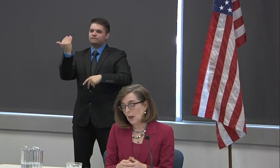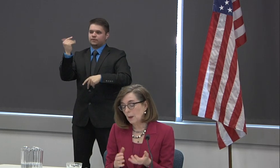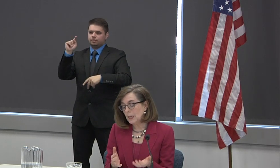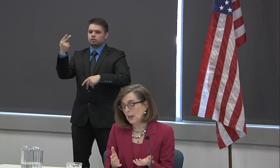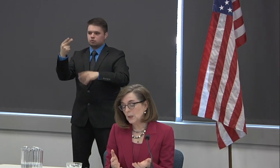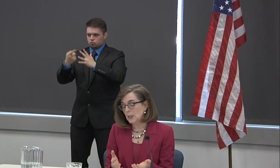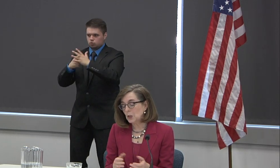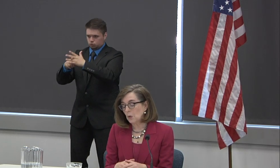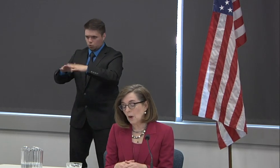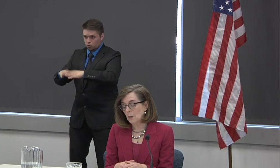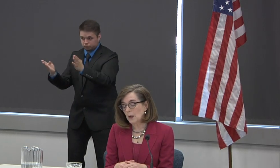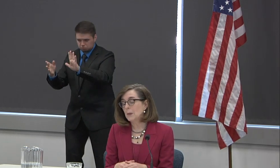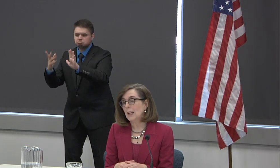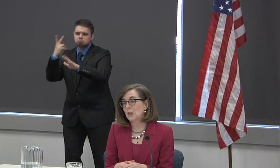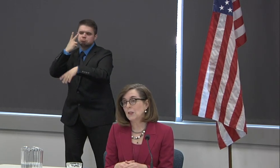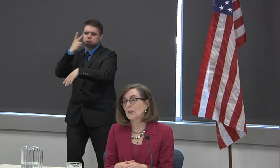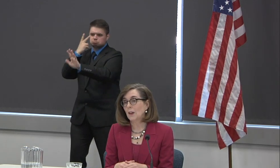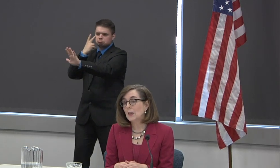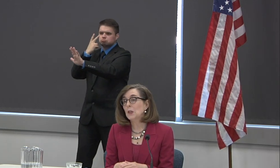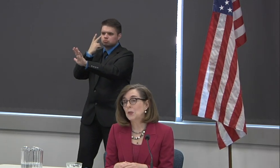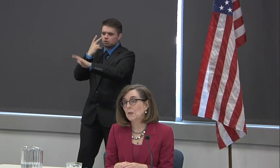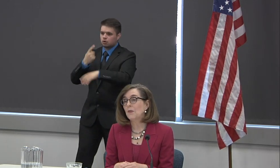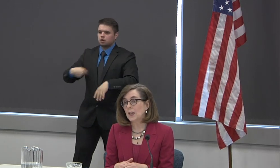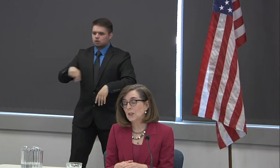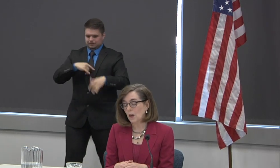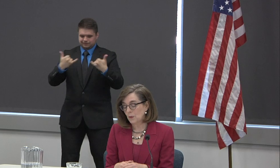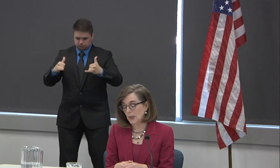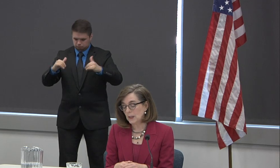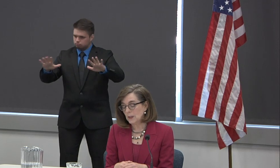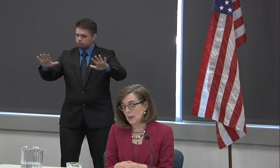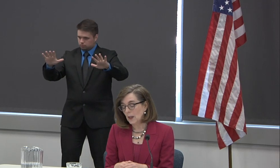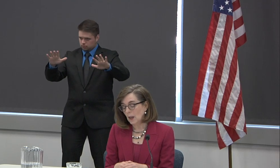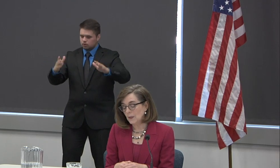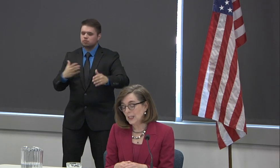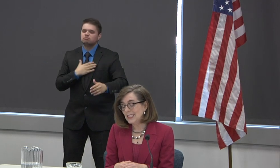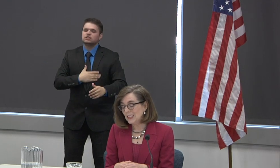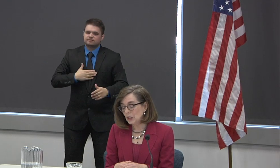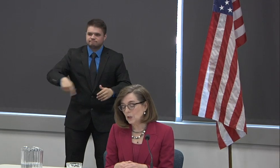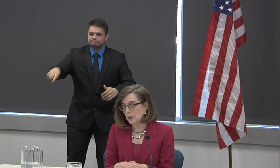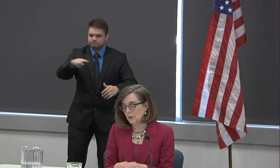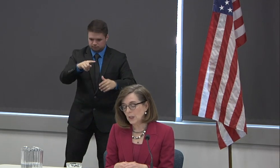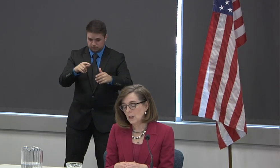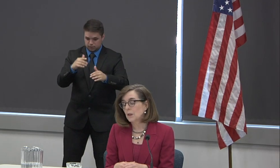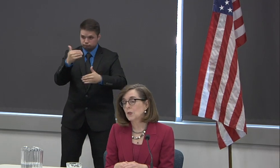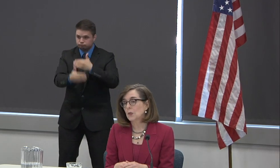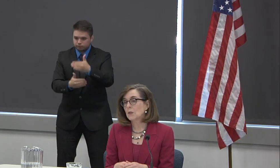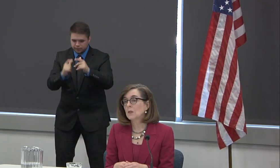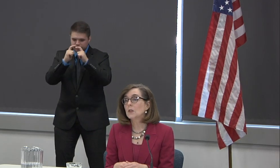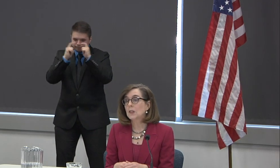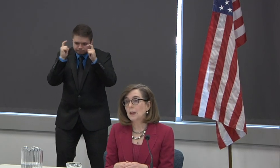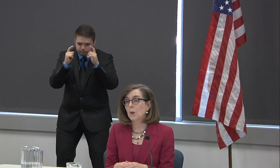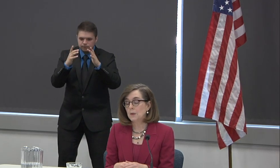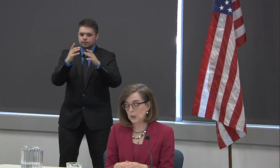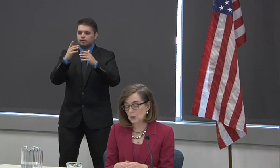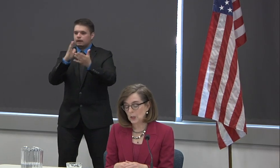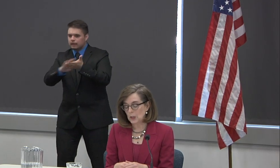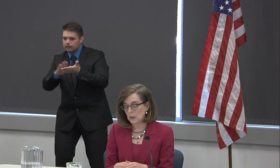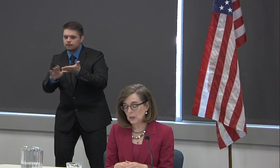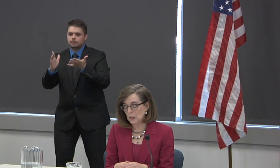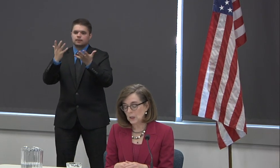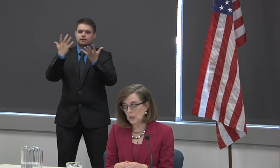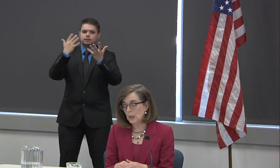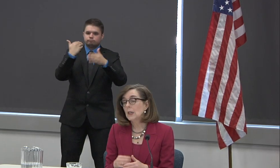I'm announcing strong recommendations on the use of face coverings and the additional lifting of certain statewide